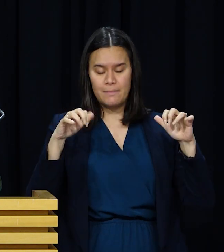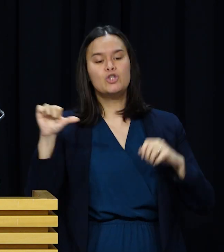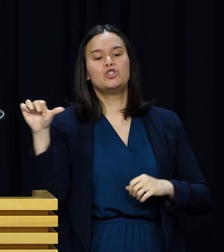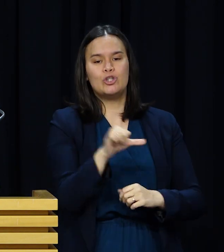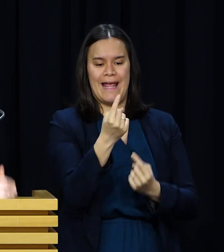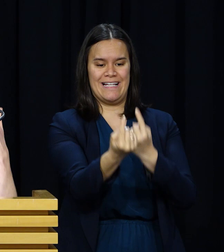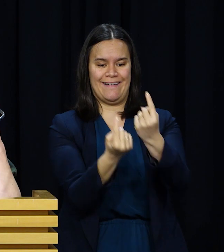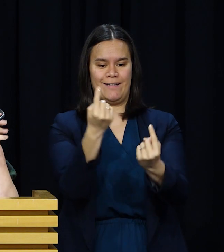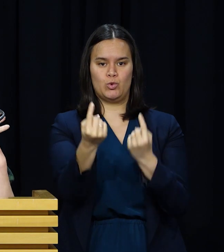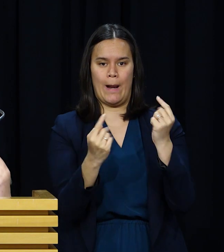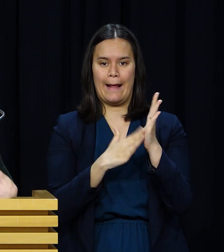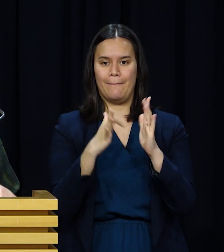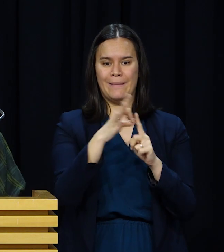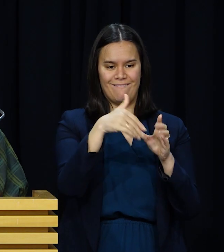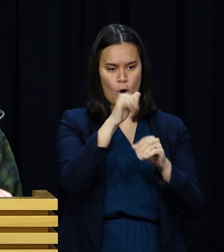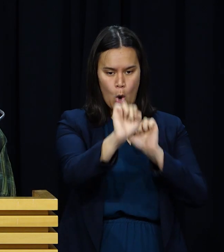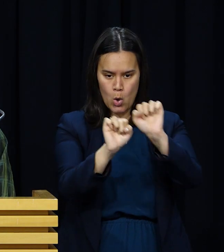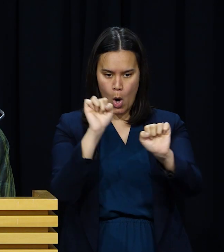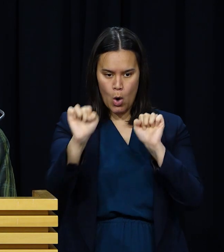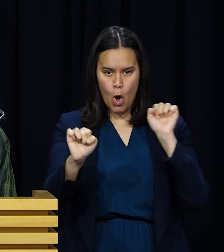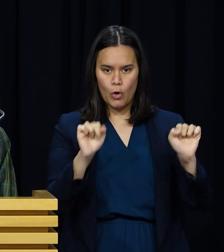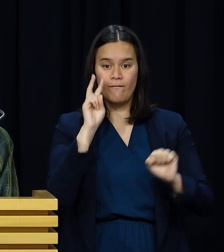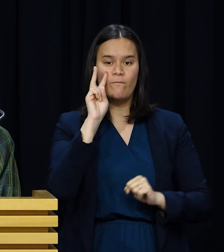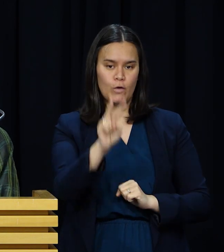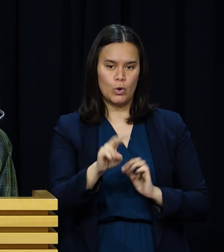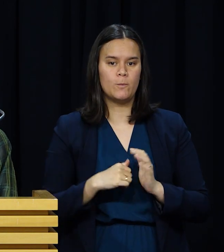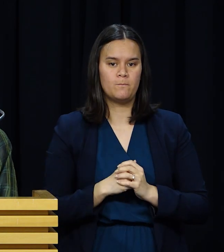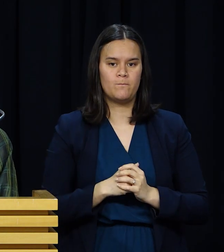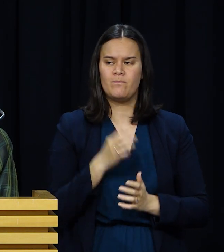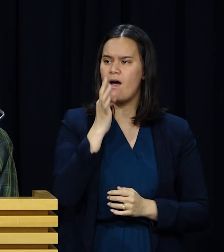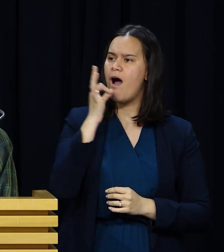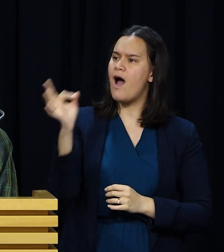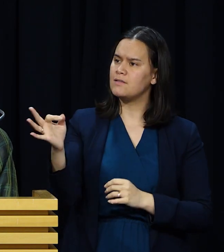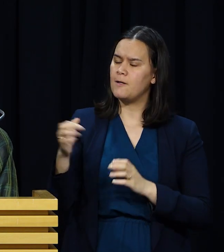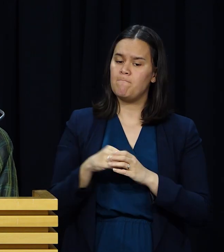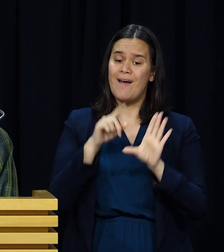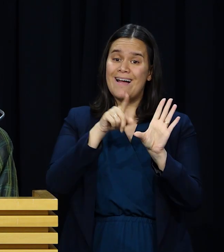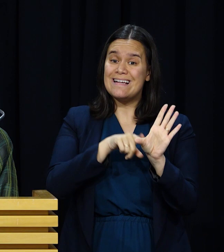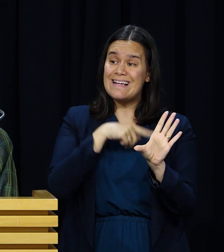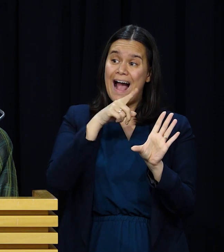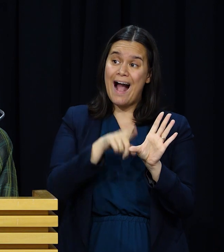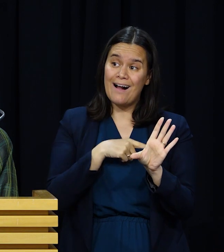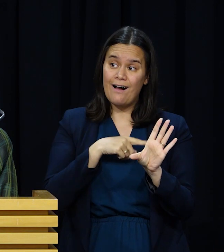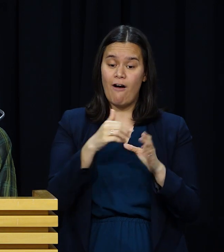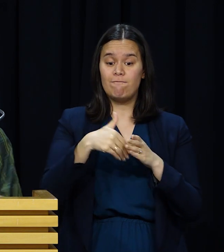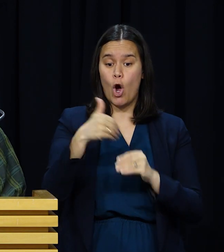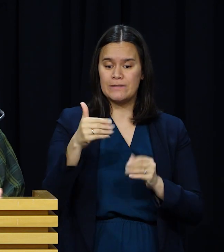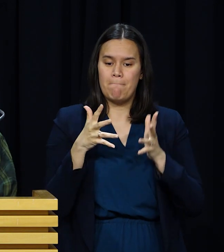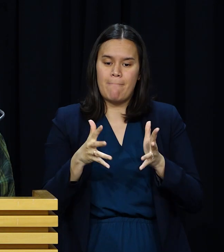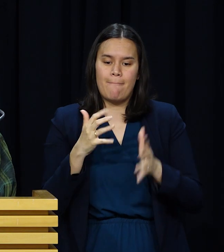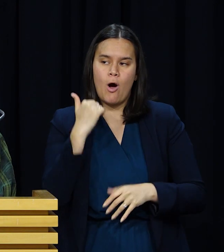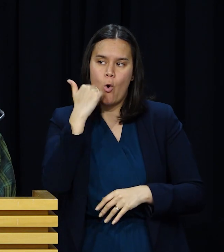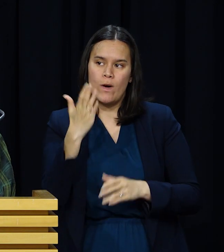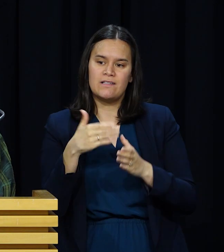Some would say, though, that younger voters disproportionately vote for the left. So is that giving yourself an